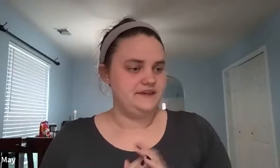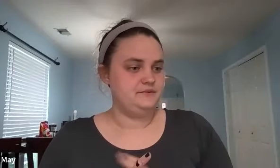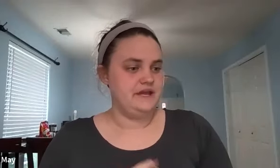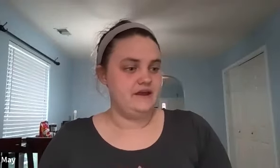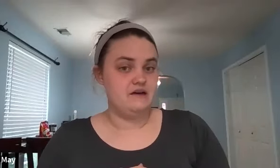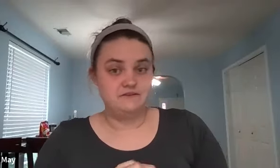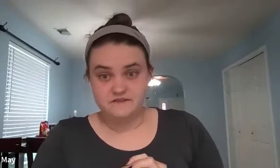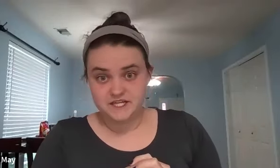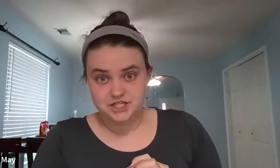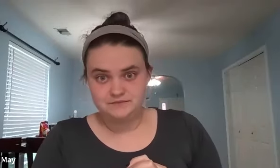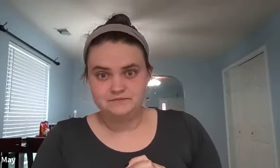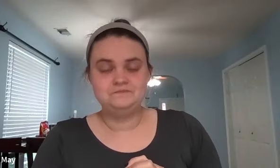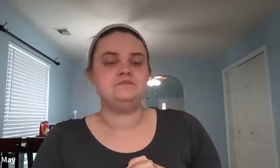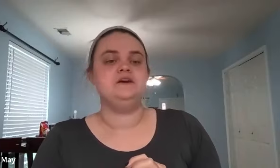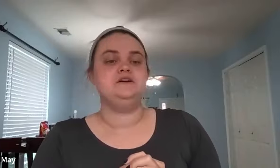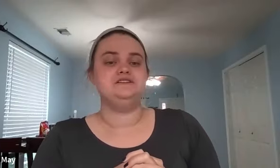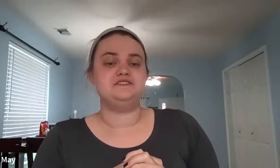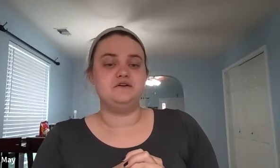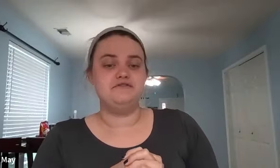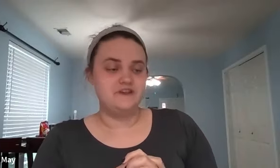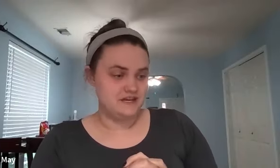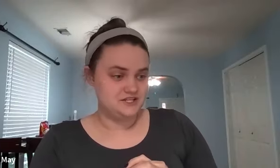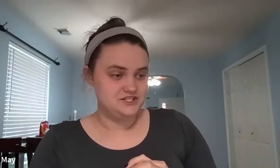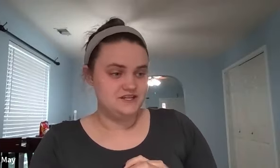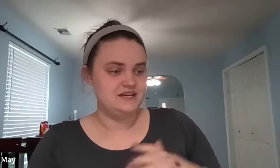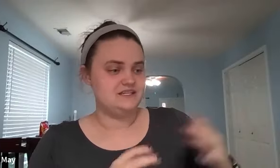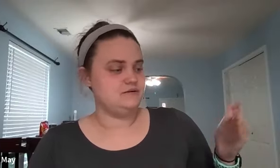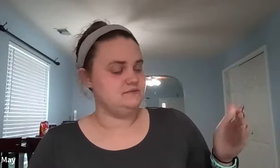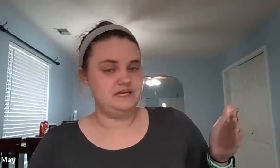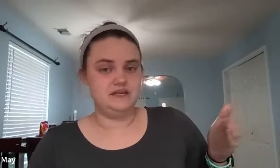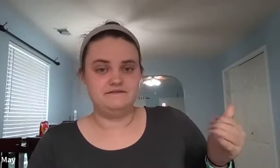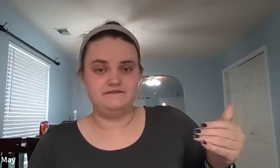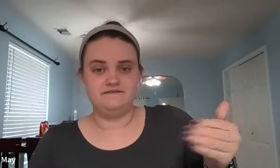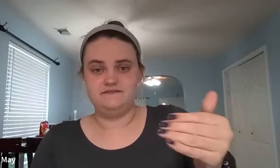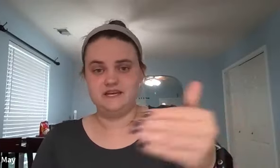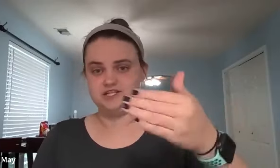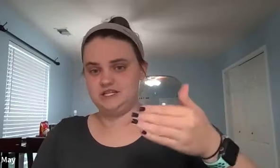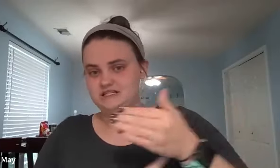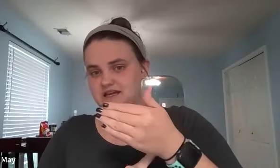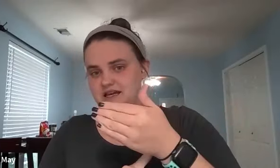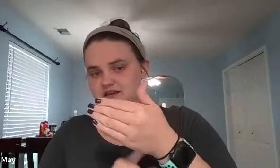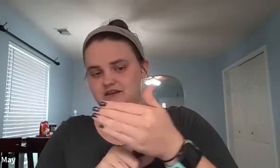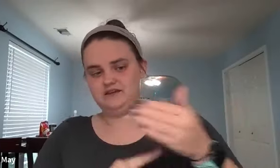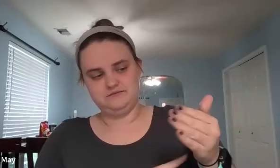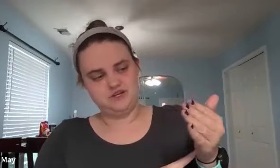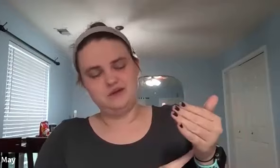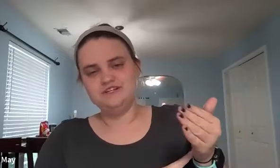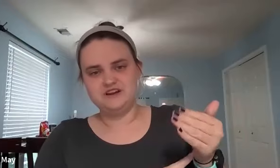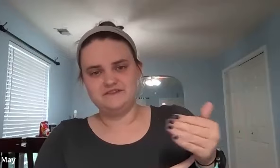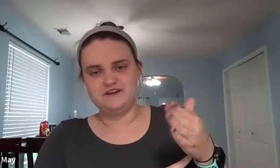Then we have fish. So fish is going to be fish. It's like I always try to figure out how to